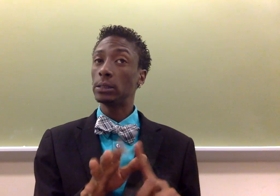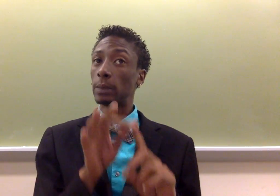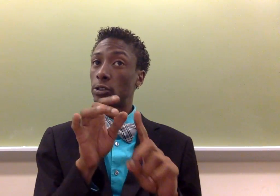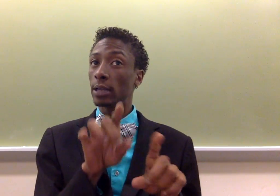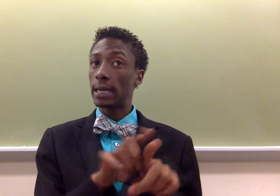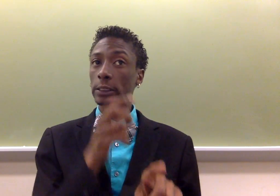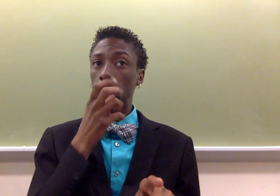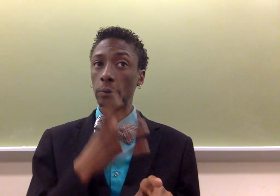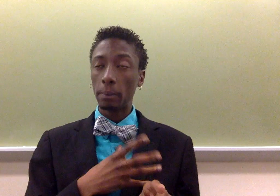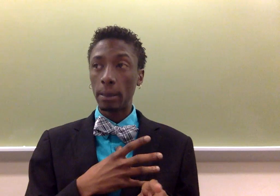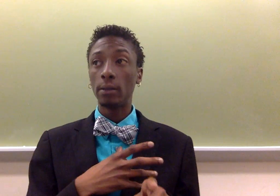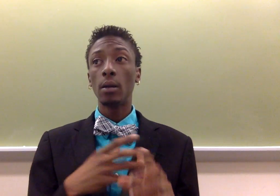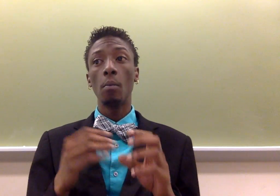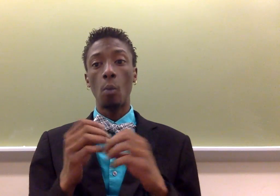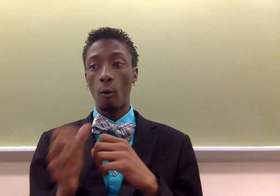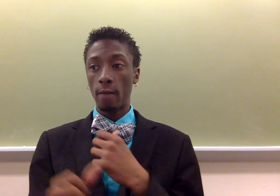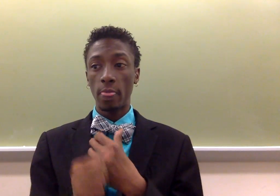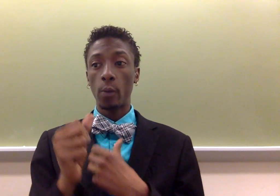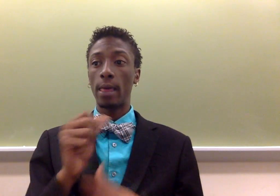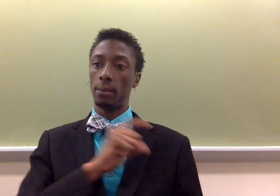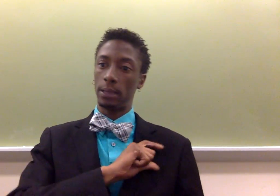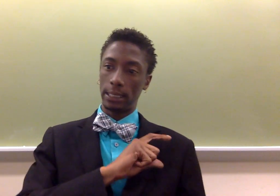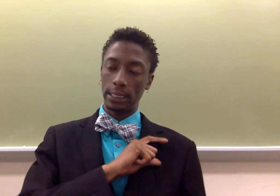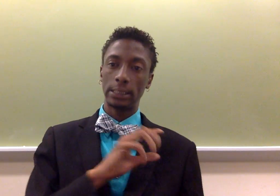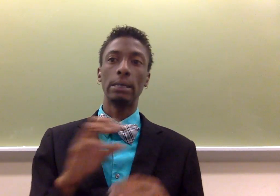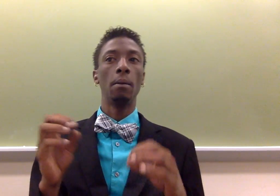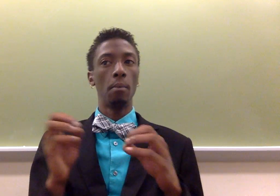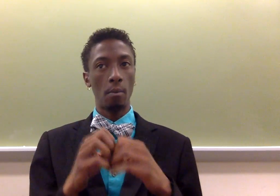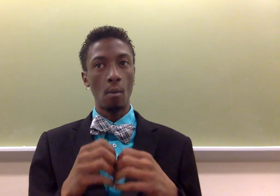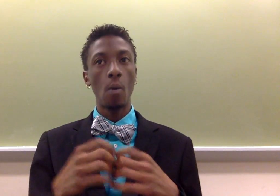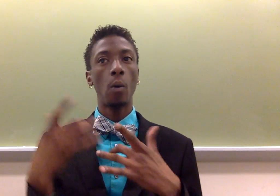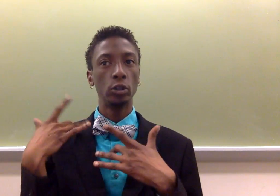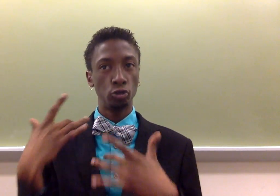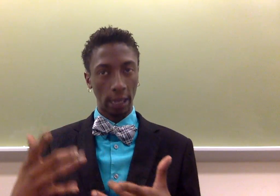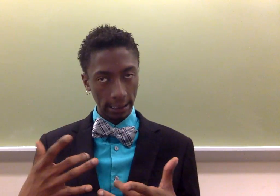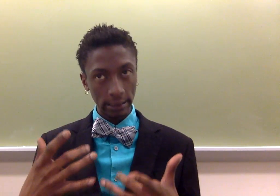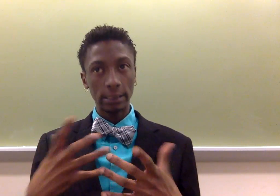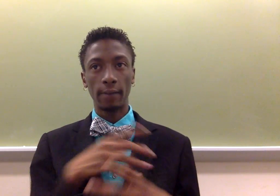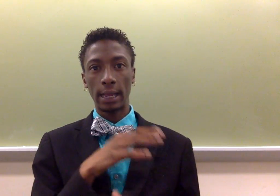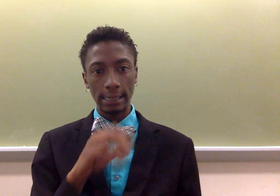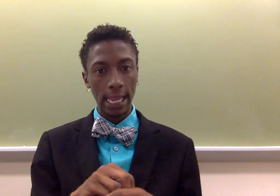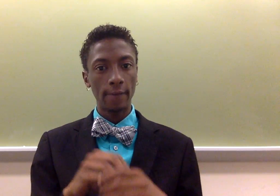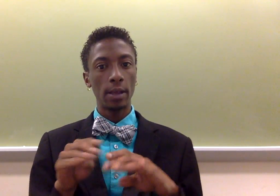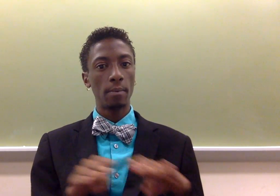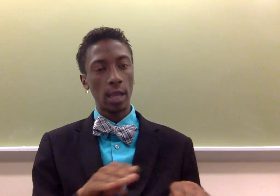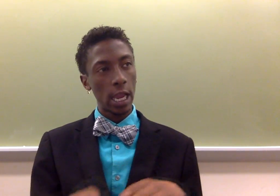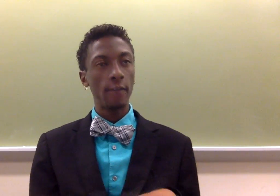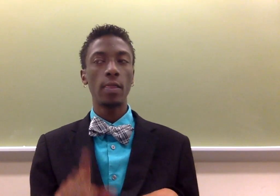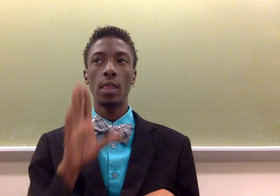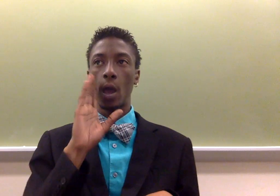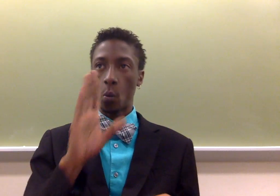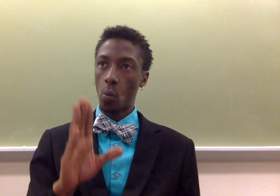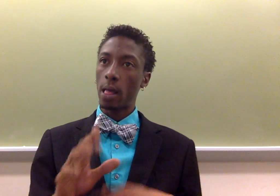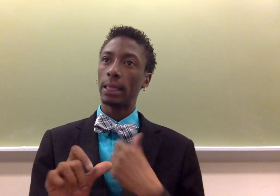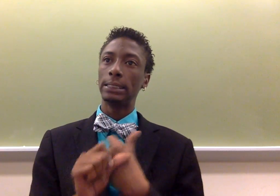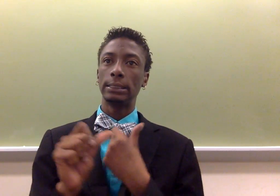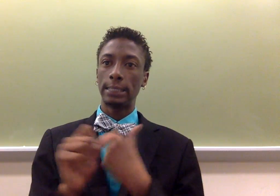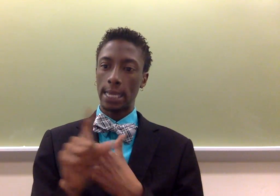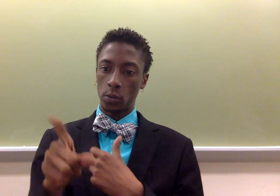to the police, more likely to engage in conduct that puts police officers' lives at risk, and more